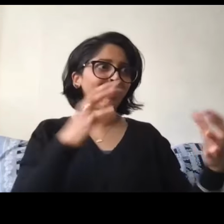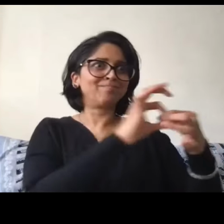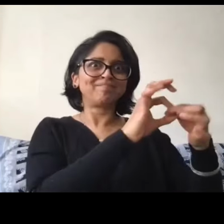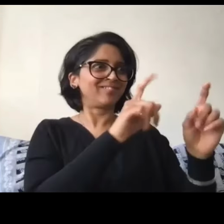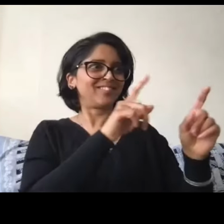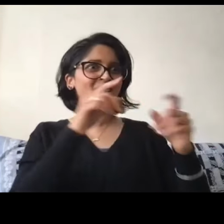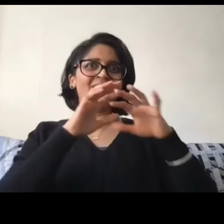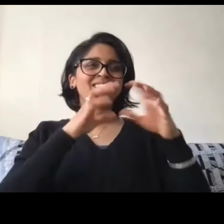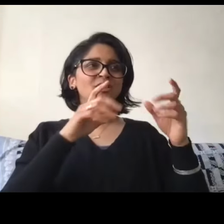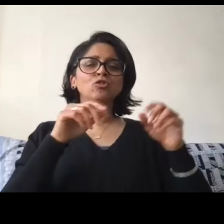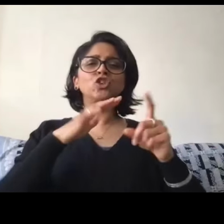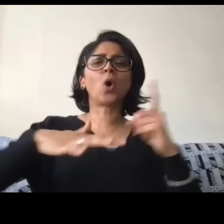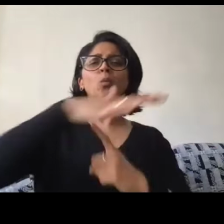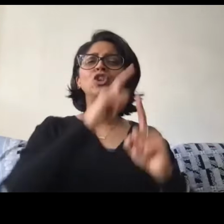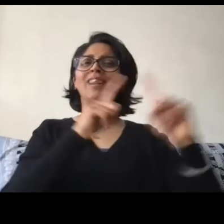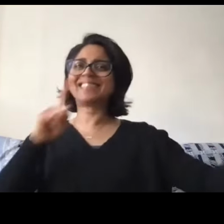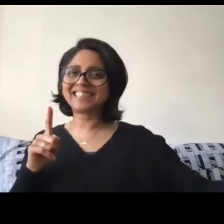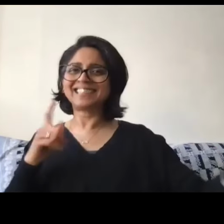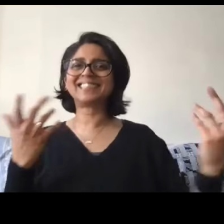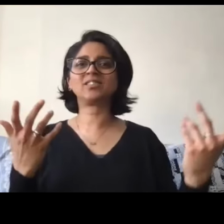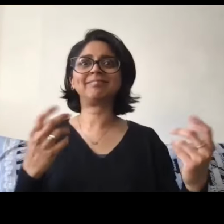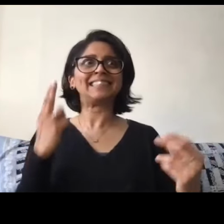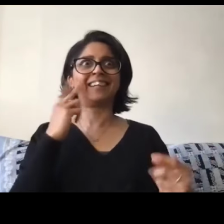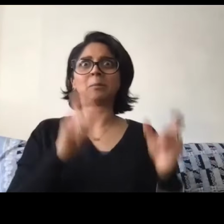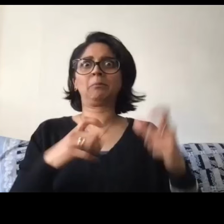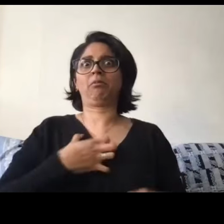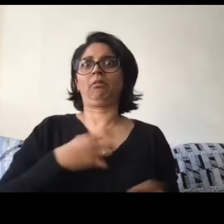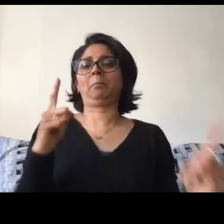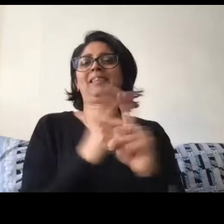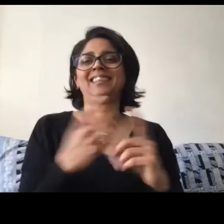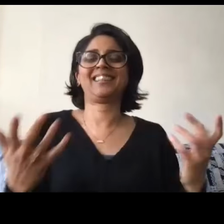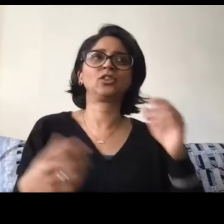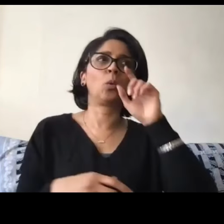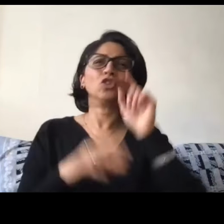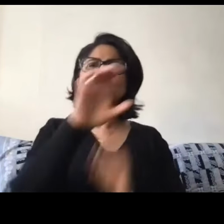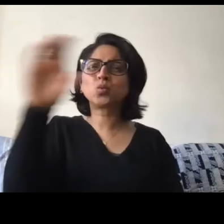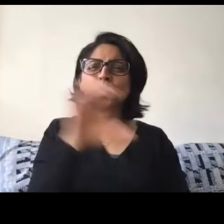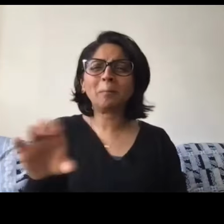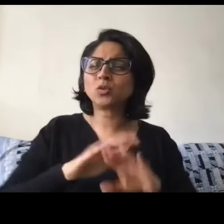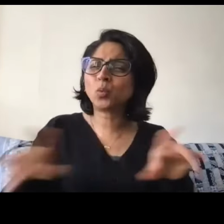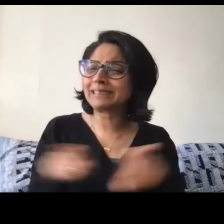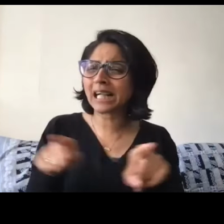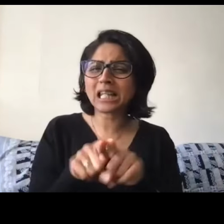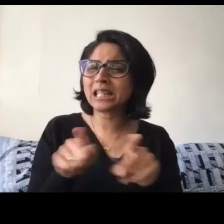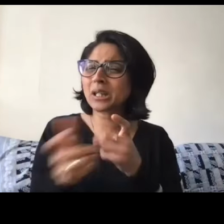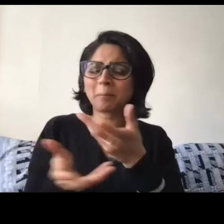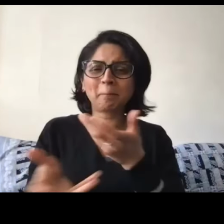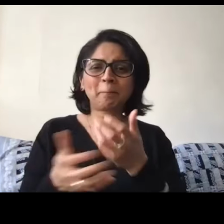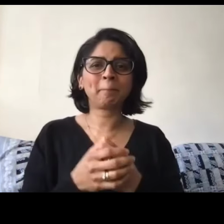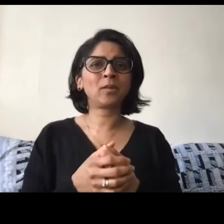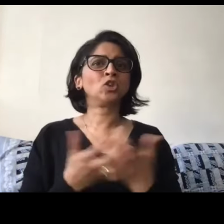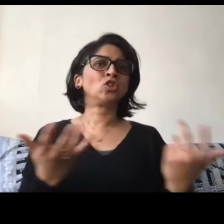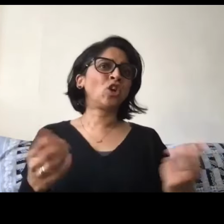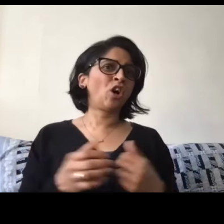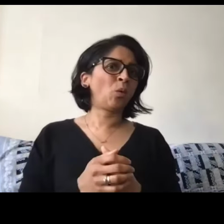they couldn't meet, they couldn't get together, they were socially distanced, deaf people were frightened to get together, Zoom is